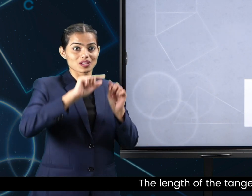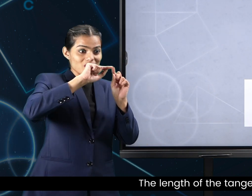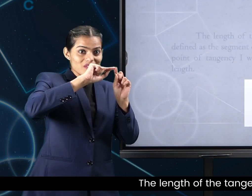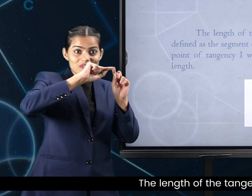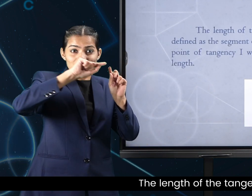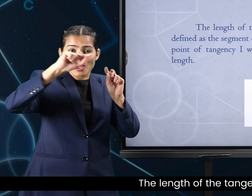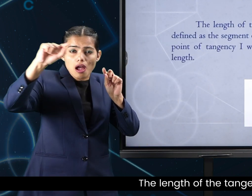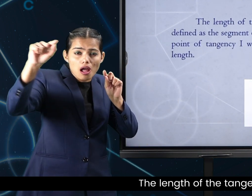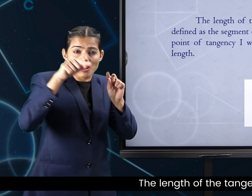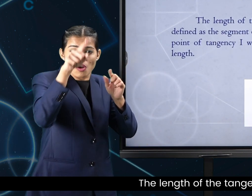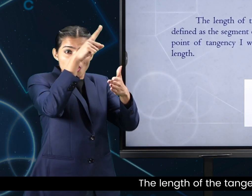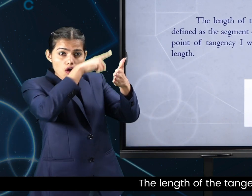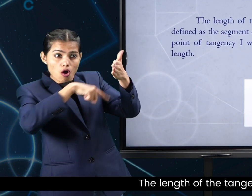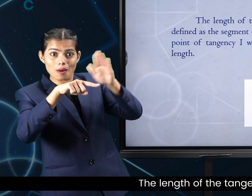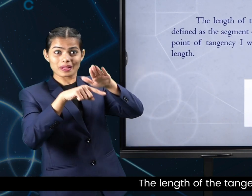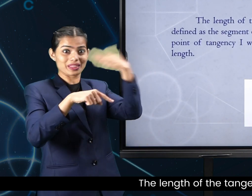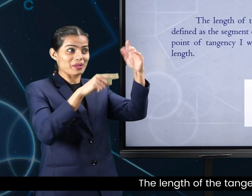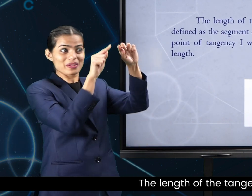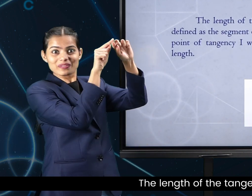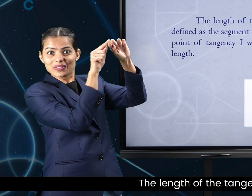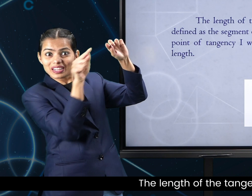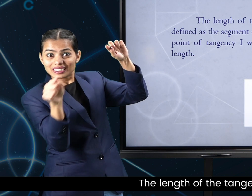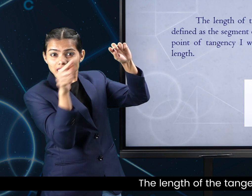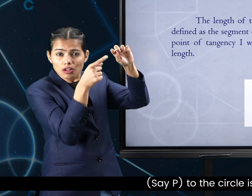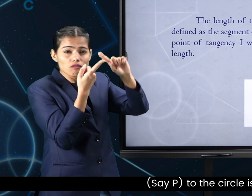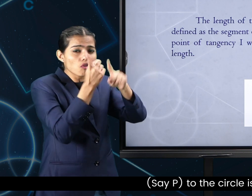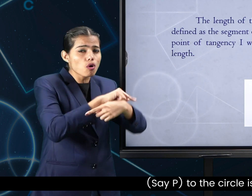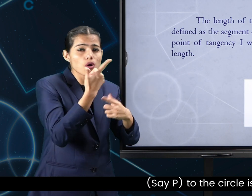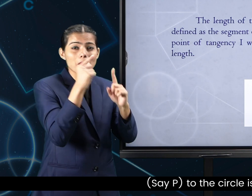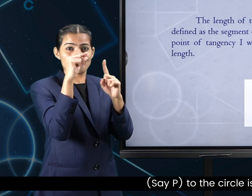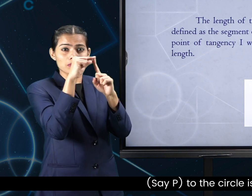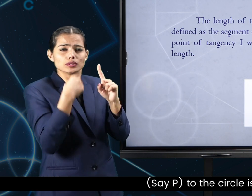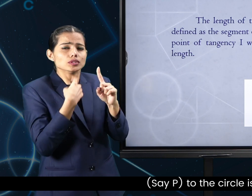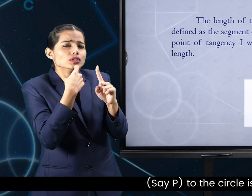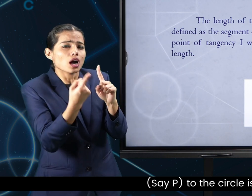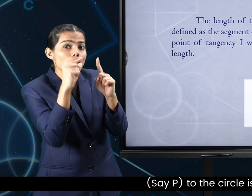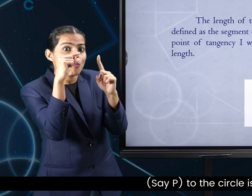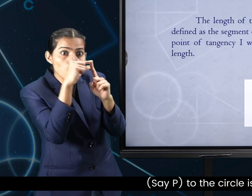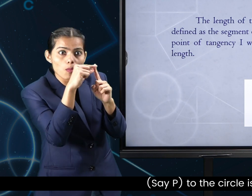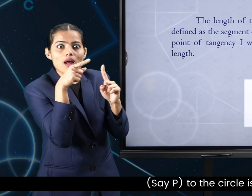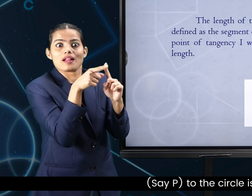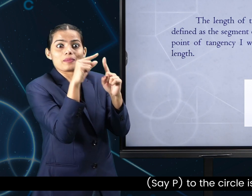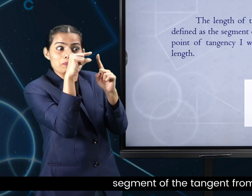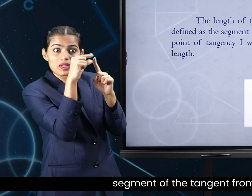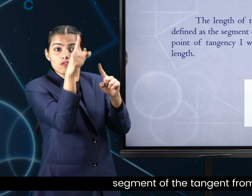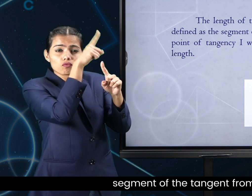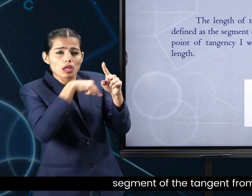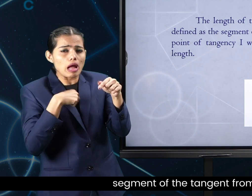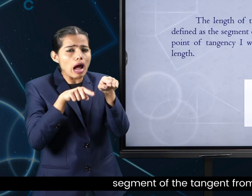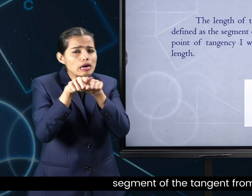The length of the tangent from the point, say P, to the circle is defined as the segment of the tangent from